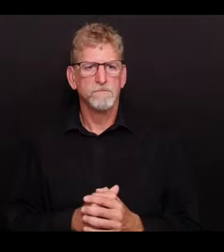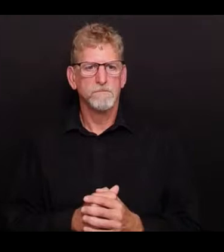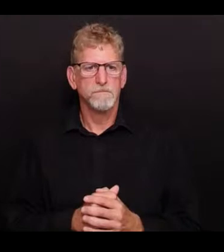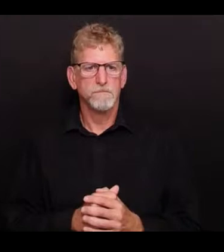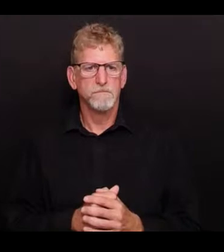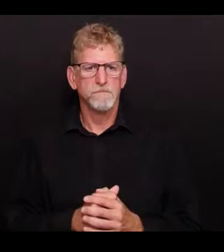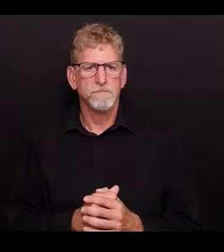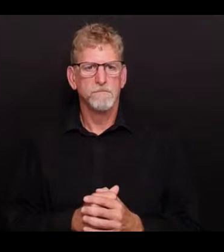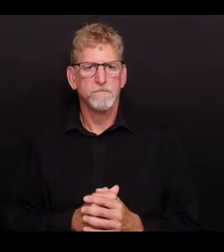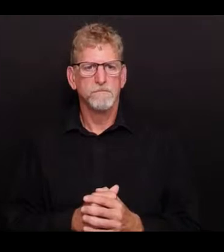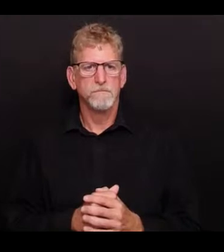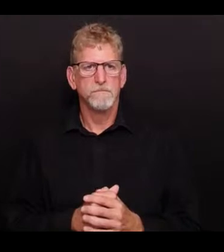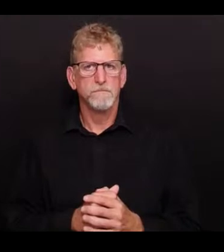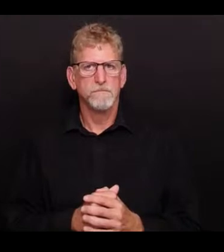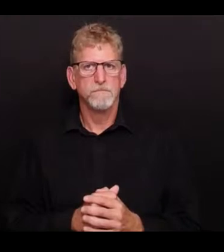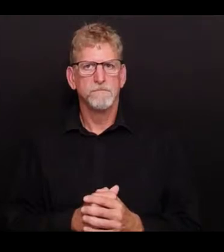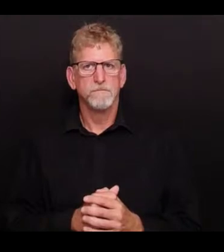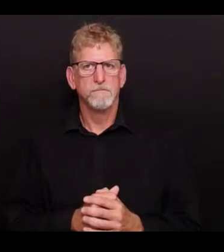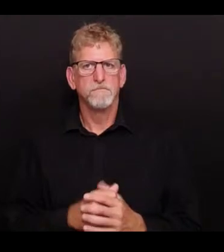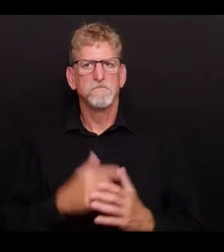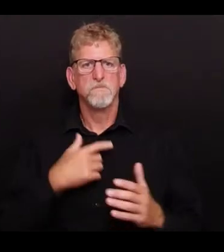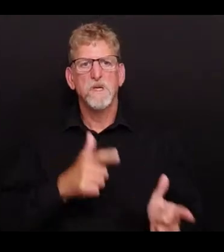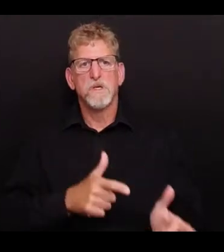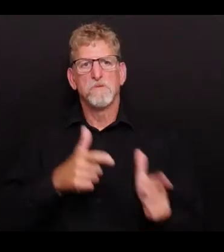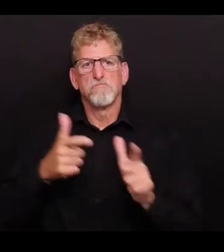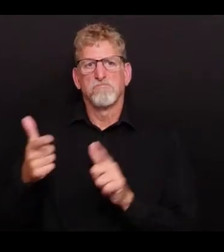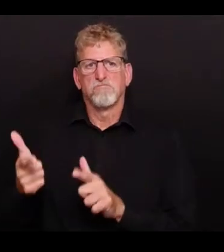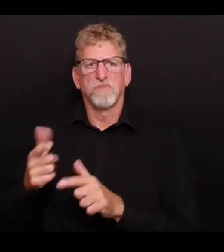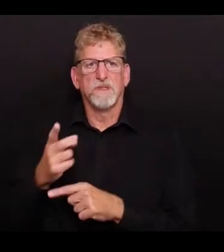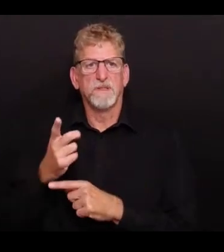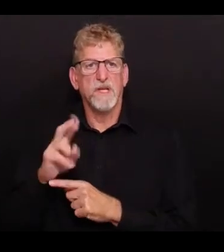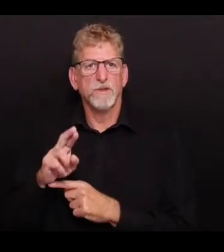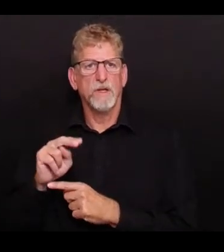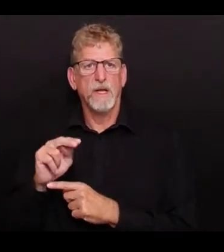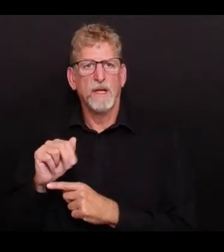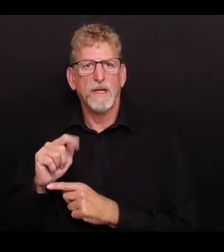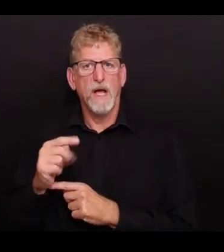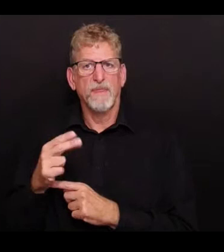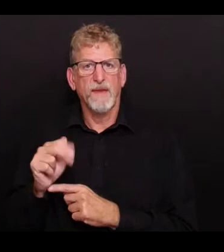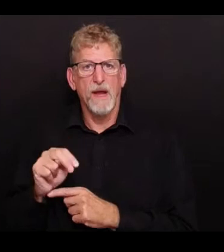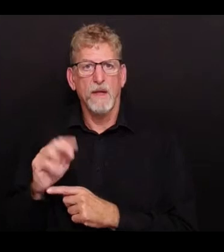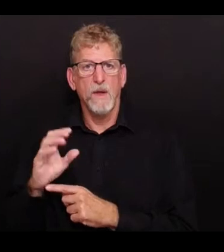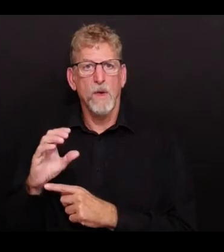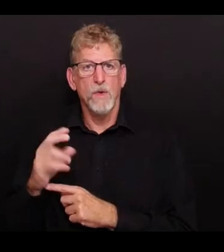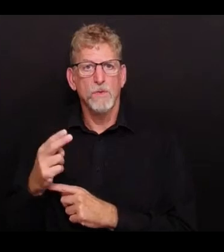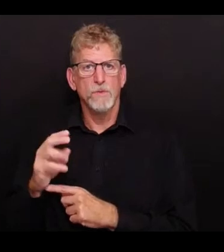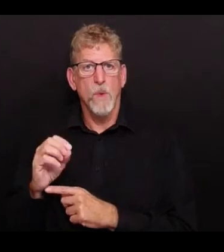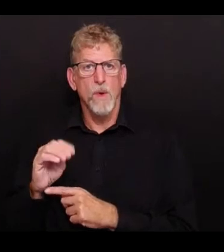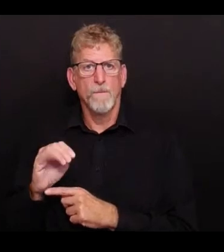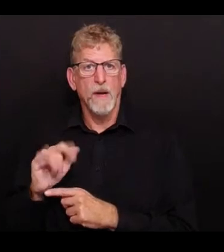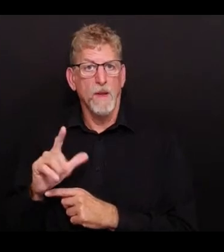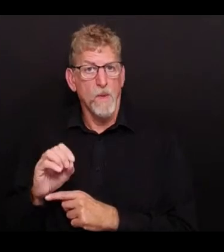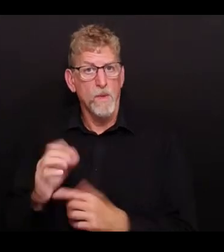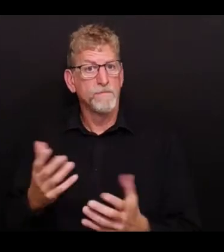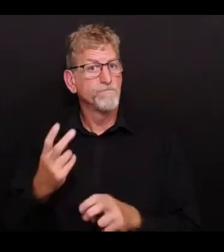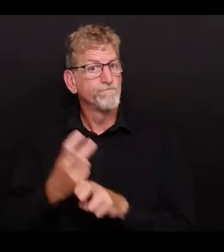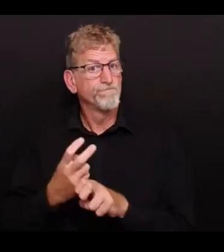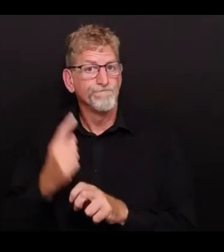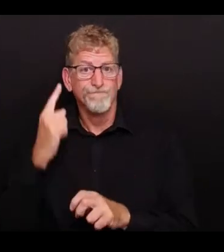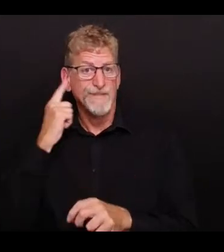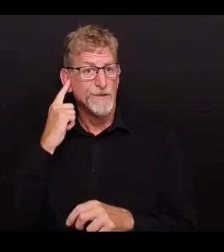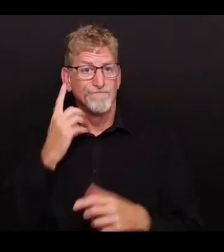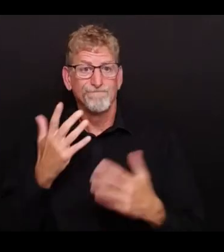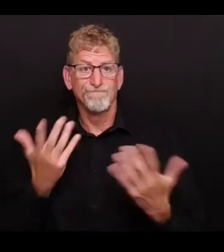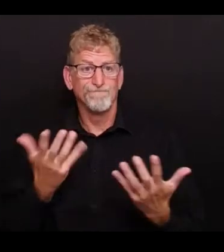Thank you, Commissioner Malcolm. So looking at Minnesota's most recent vaccination data by race and ethnicity, a reminder that